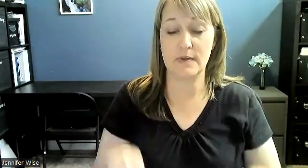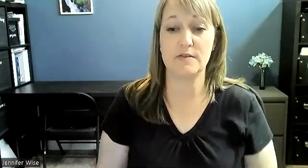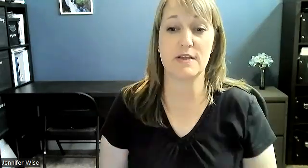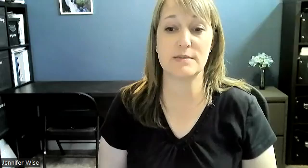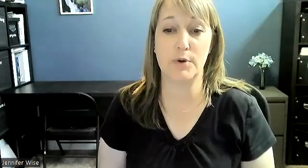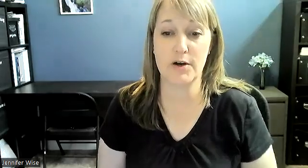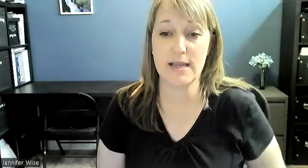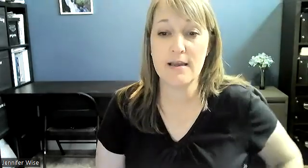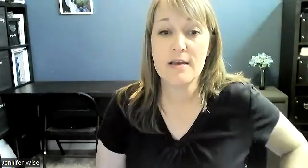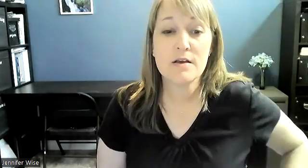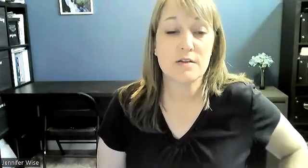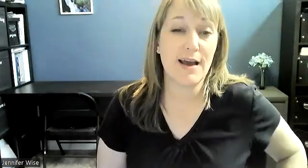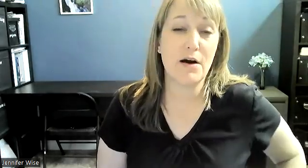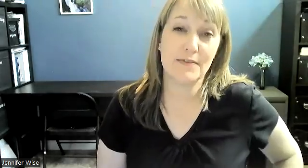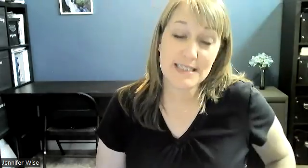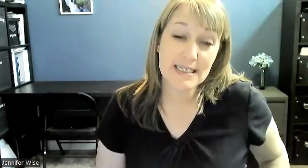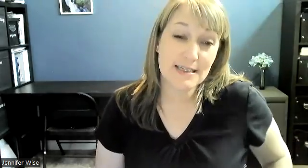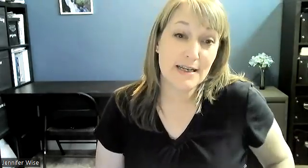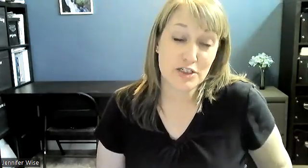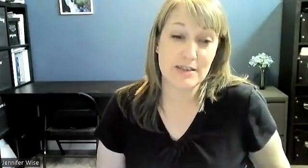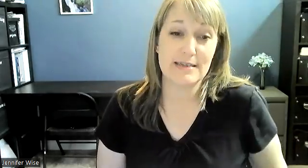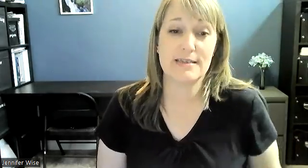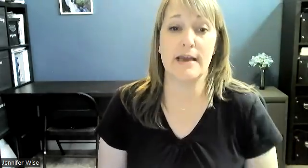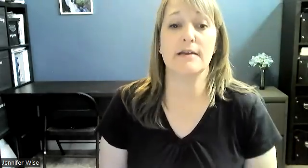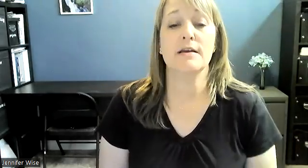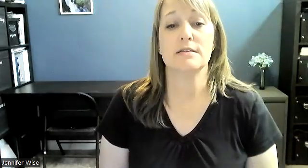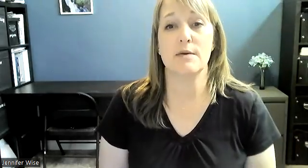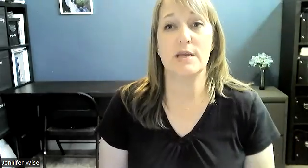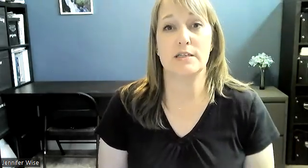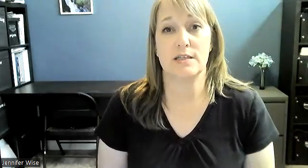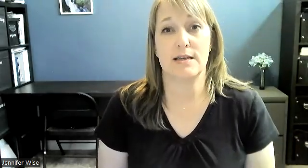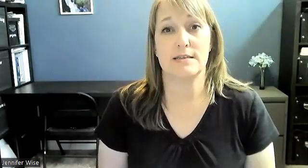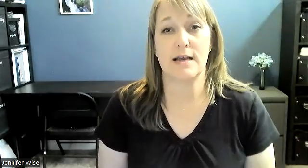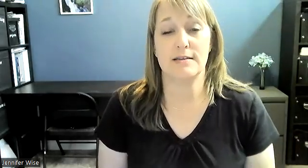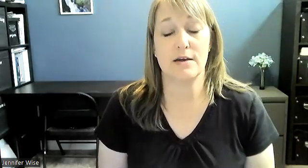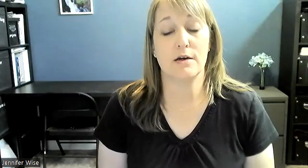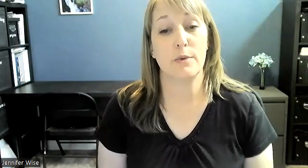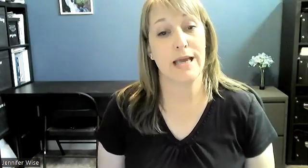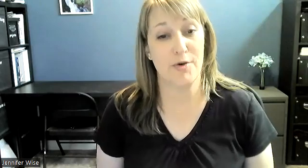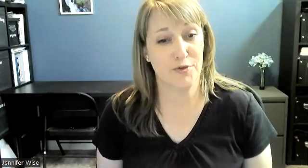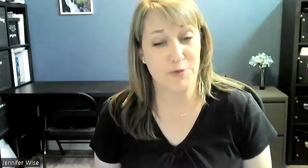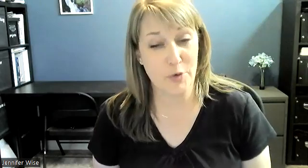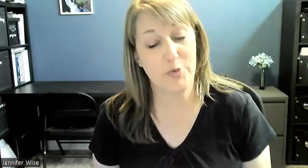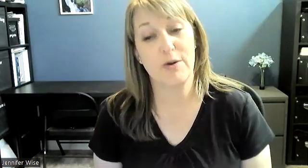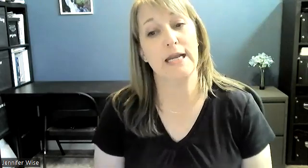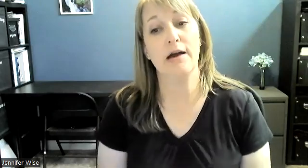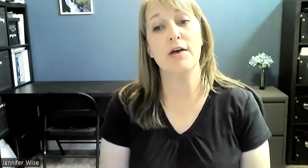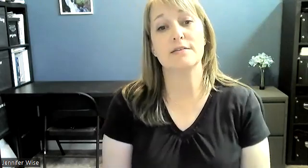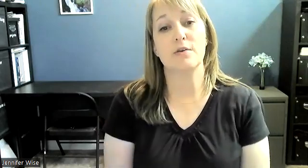So that's party. So that obviously is an initialized sign. Some initialized signs are going out of vogue right now, and so they are